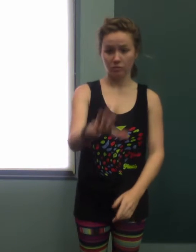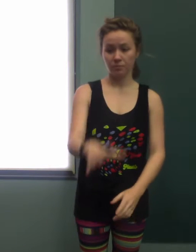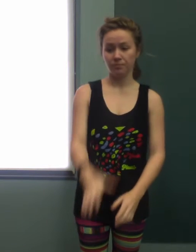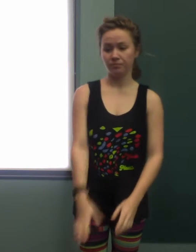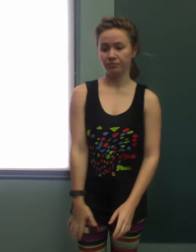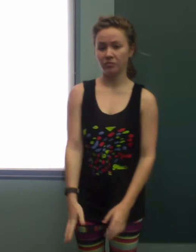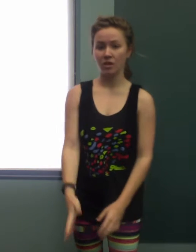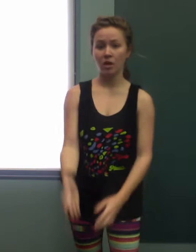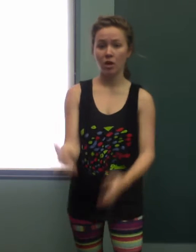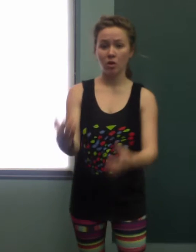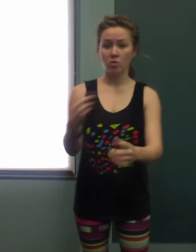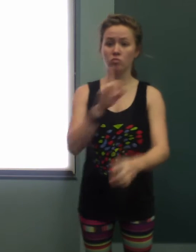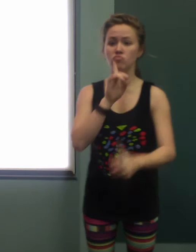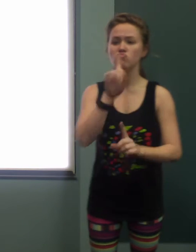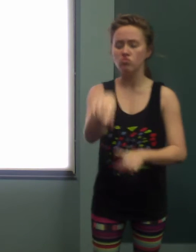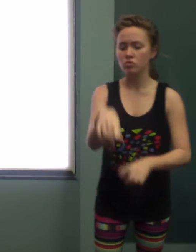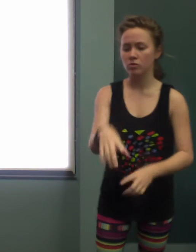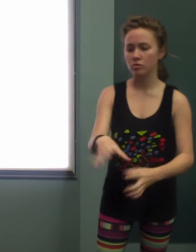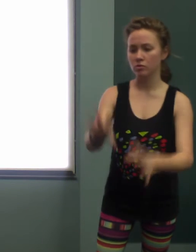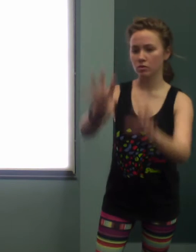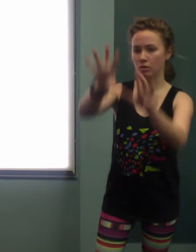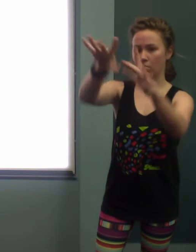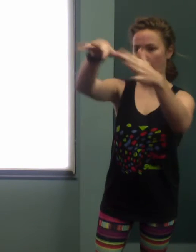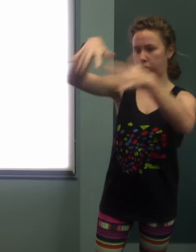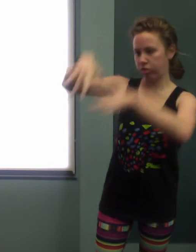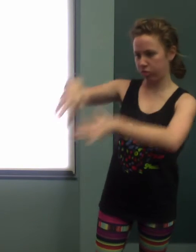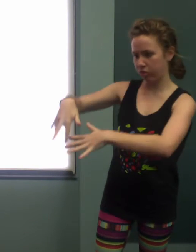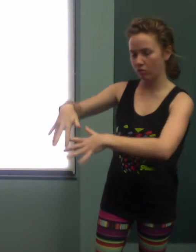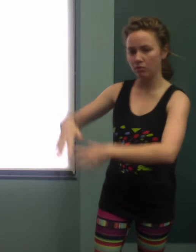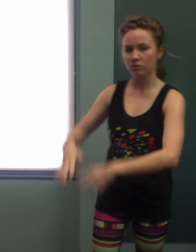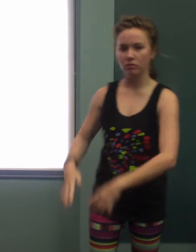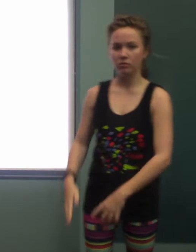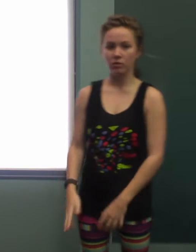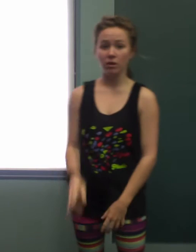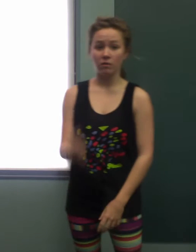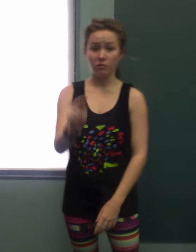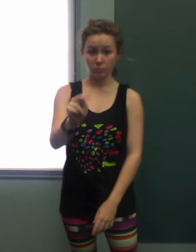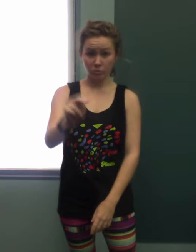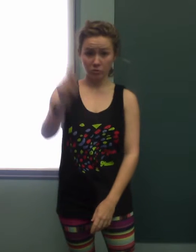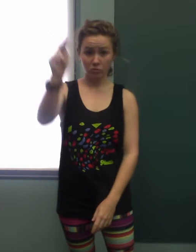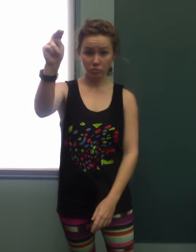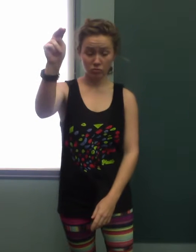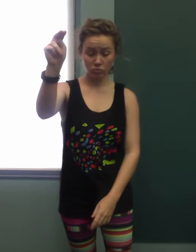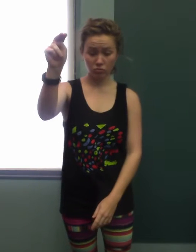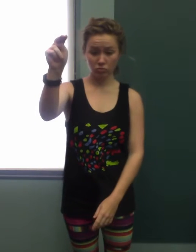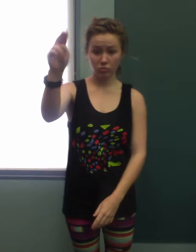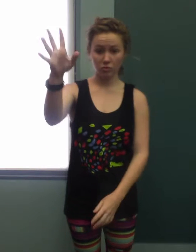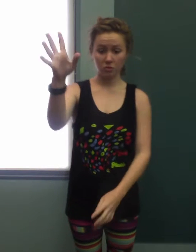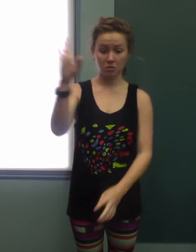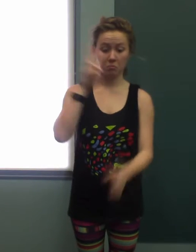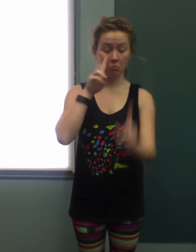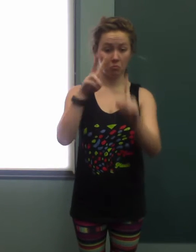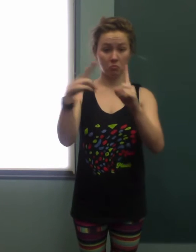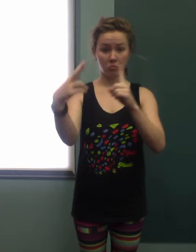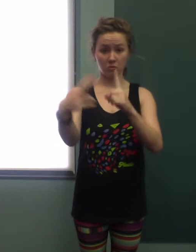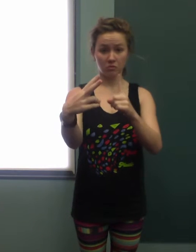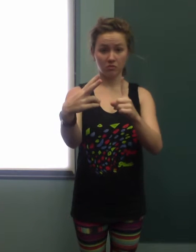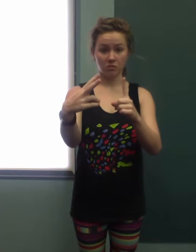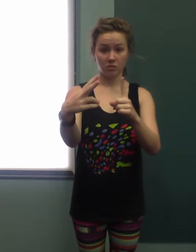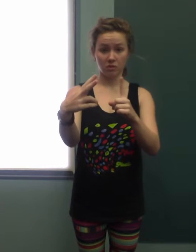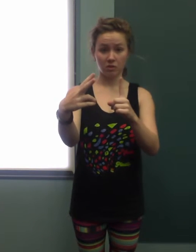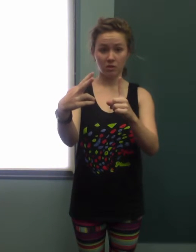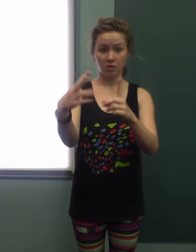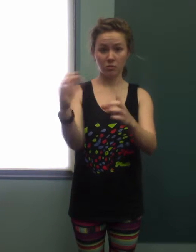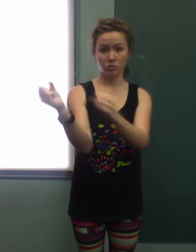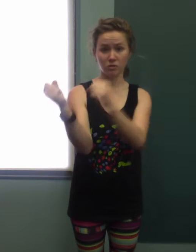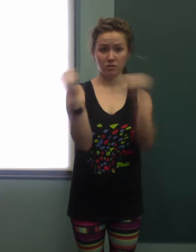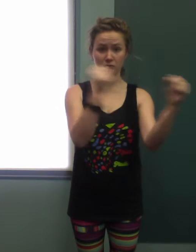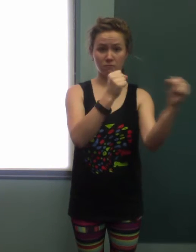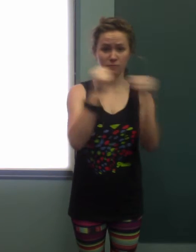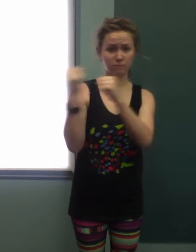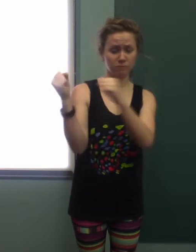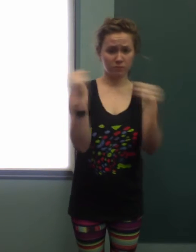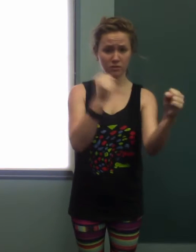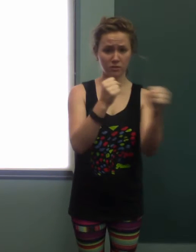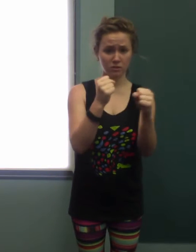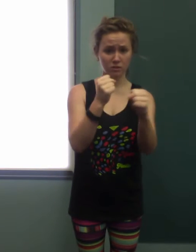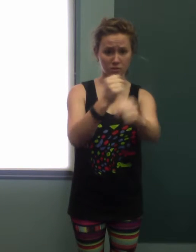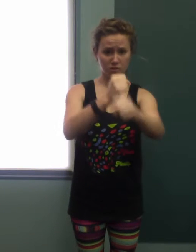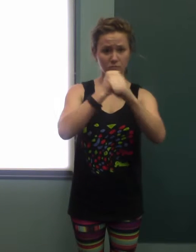North's point of view, it was an attempt to defend the nation after it was attacked at Fort Sumter. Lincoln's